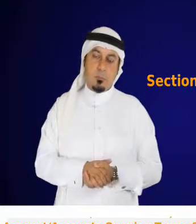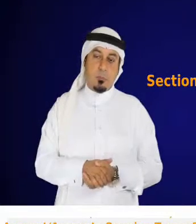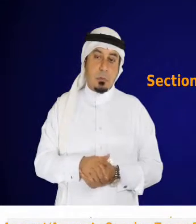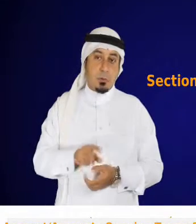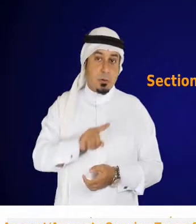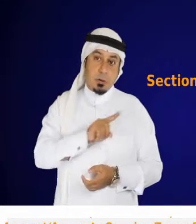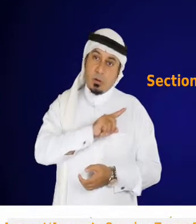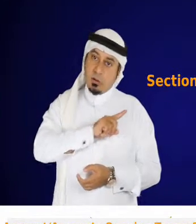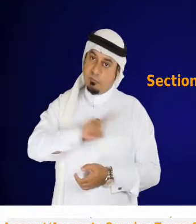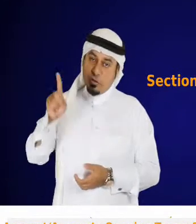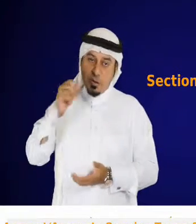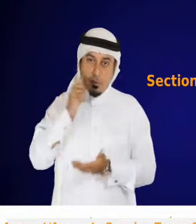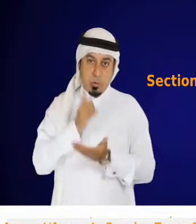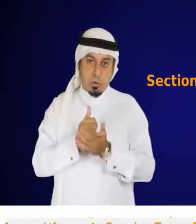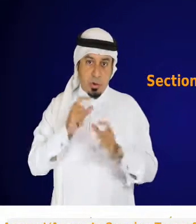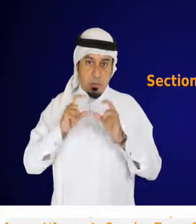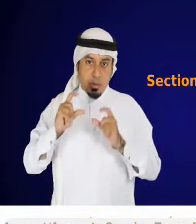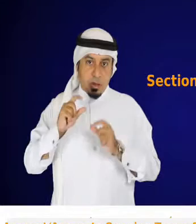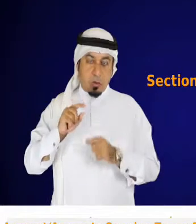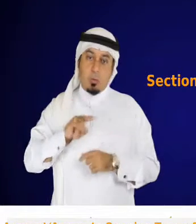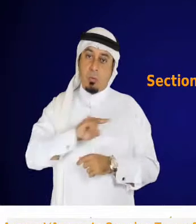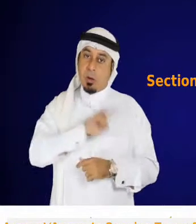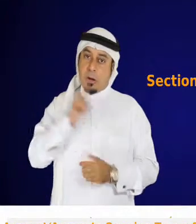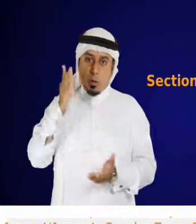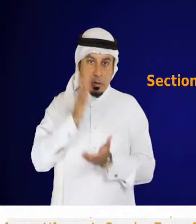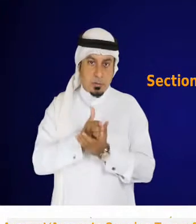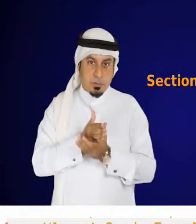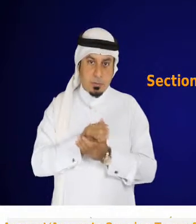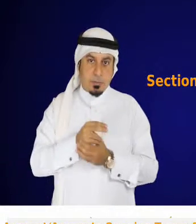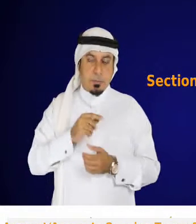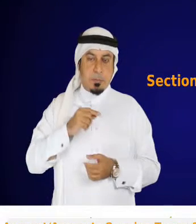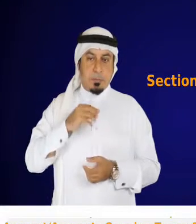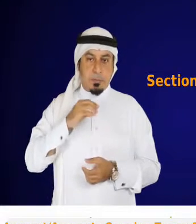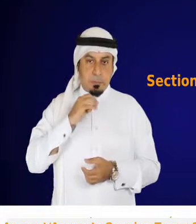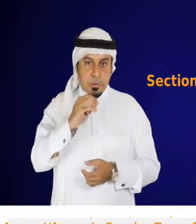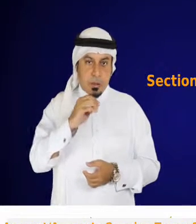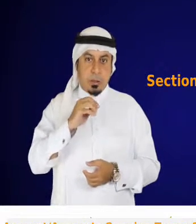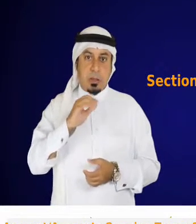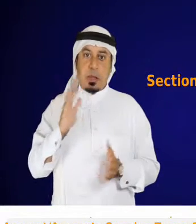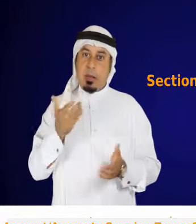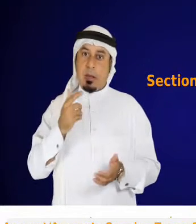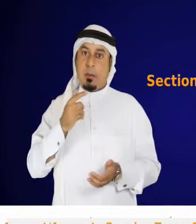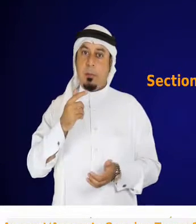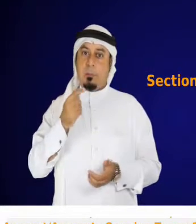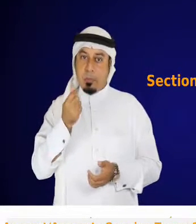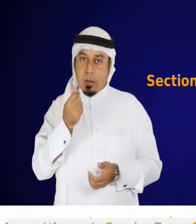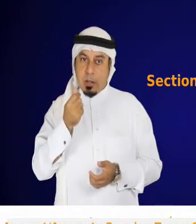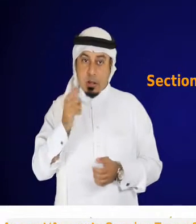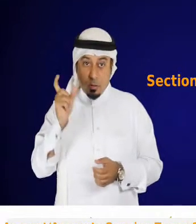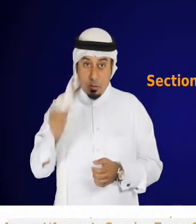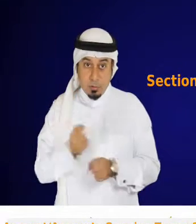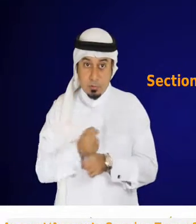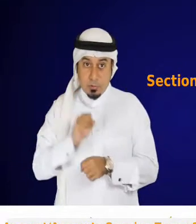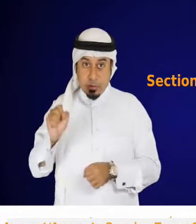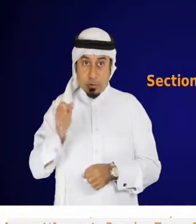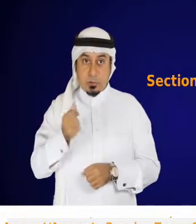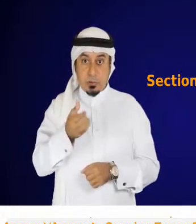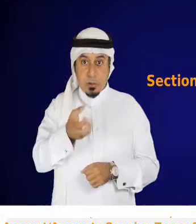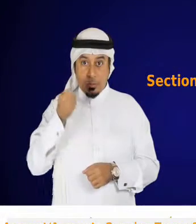The bank shall not be liable and is not obliged to refund any amounts withdrawn from the customer's account or indemnify him for